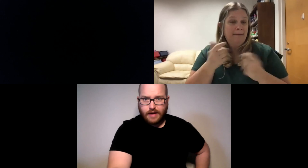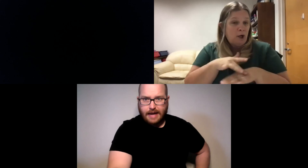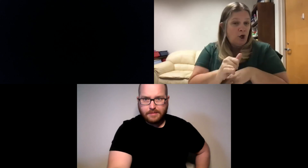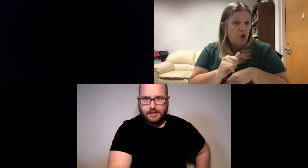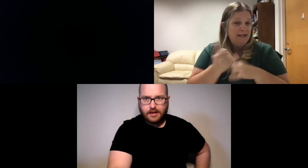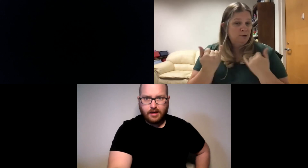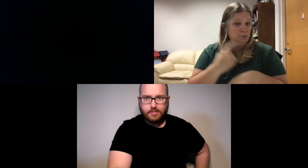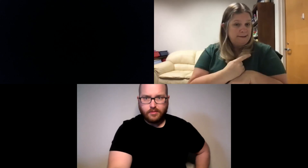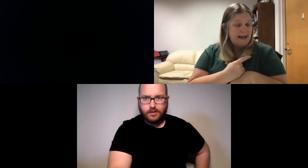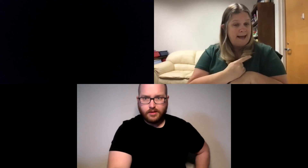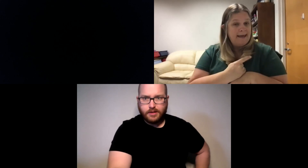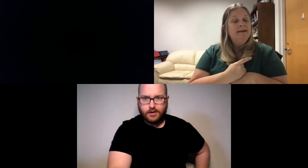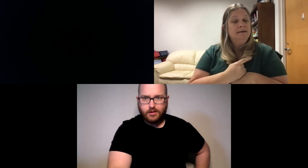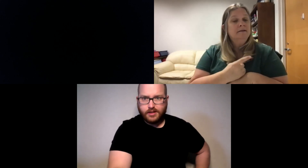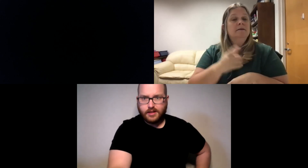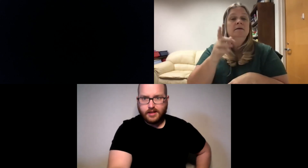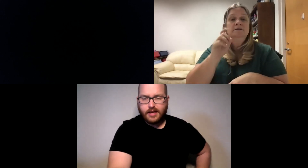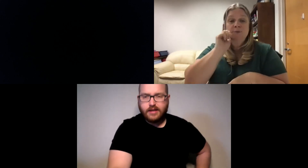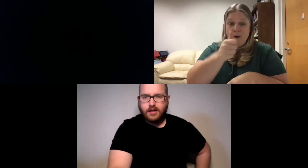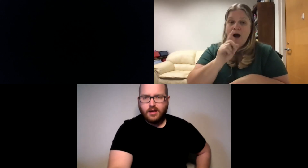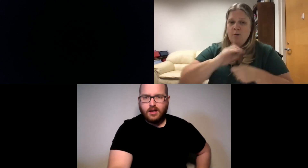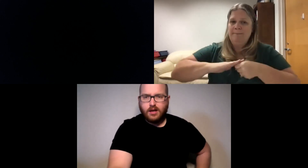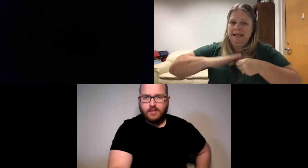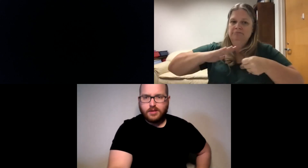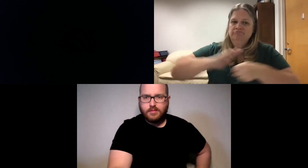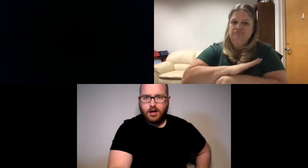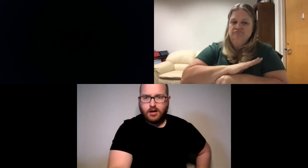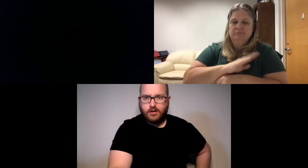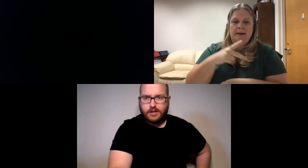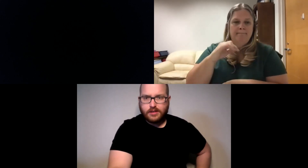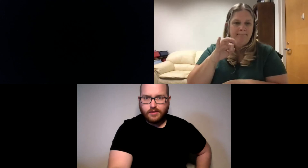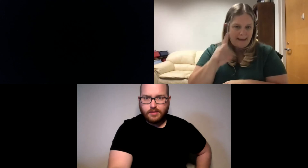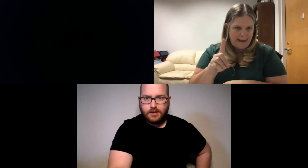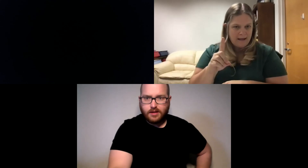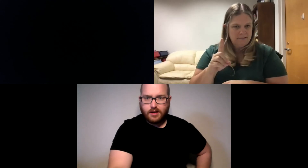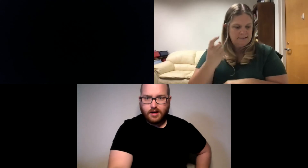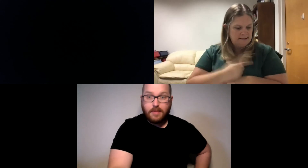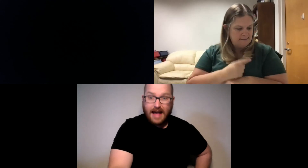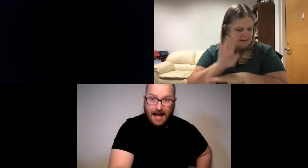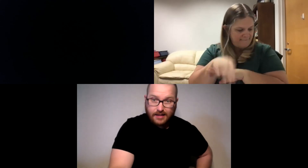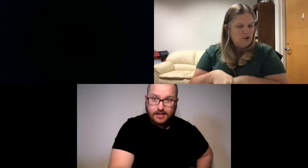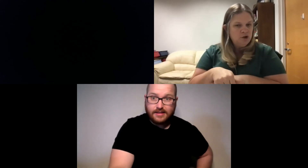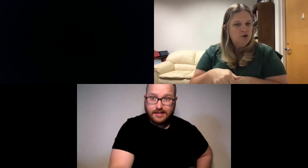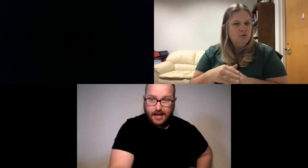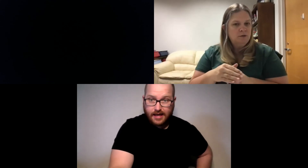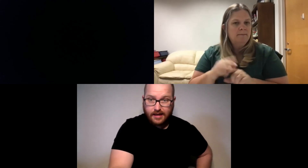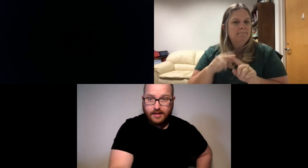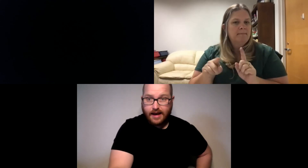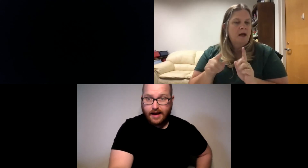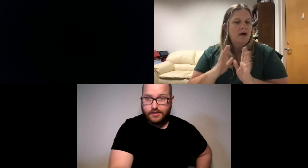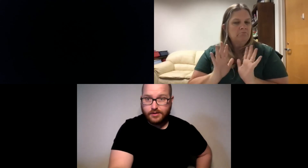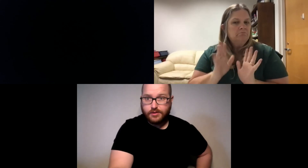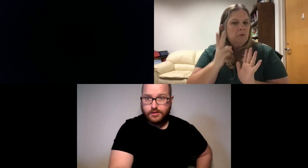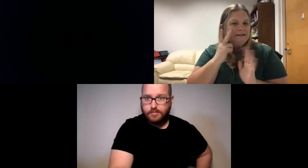much wraps it up. We're a little bit early today. Tomorrow is going to be a packed day in